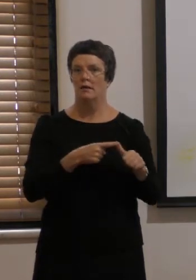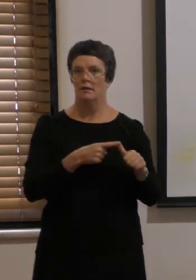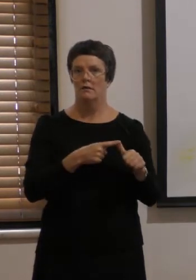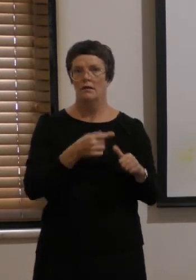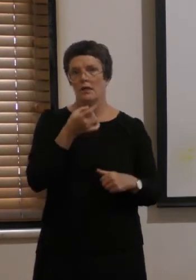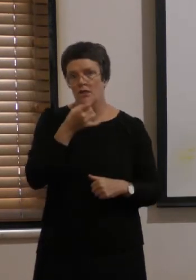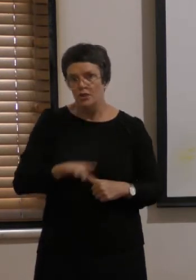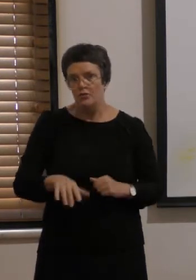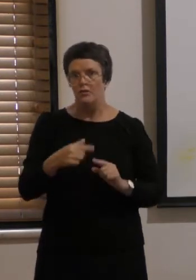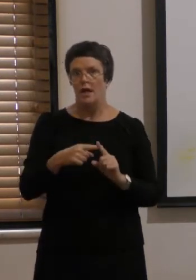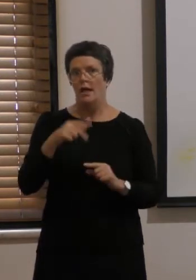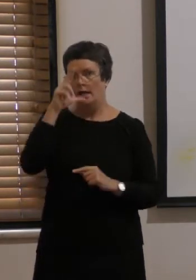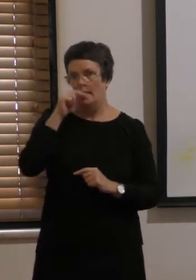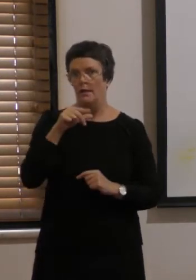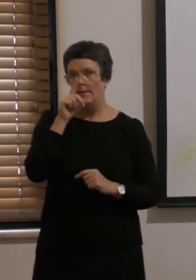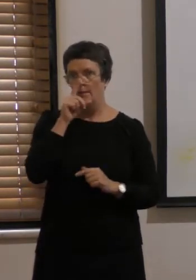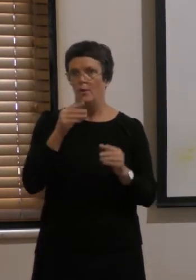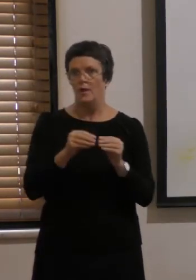know us, some of you may not.